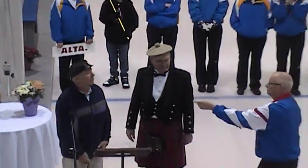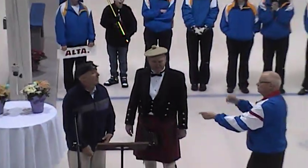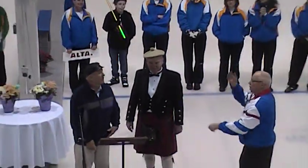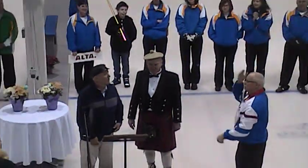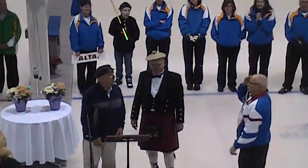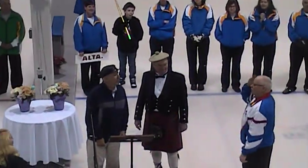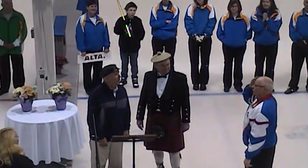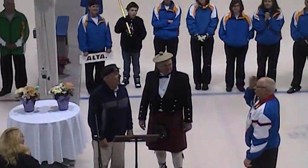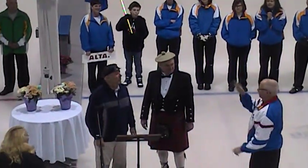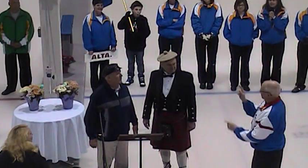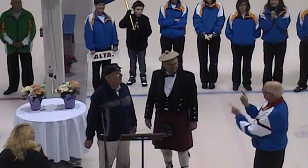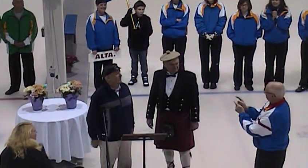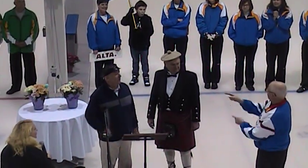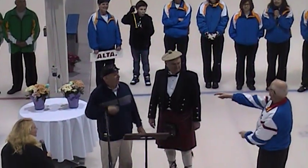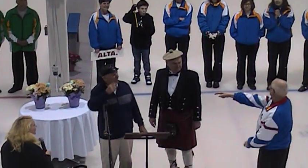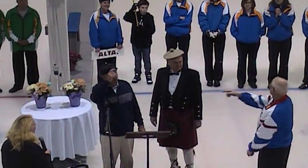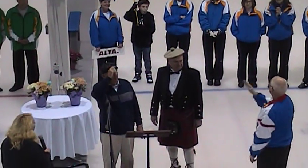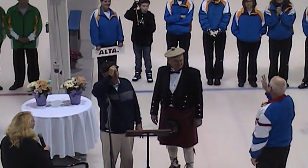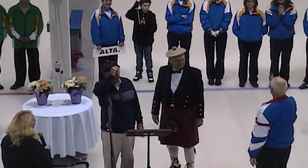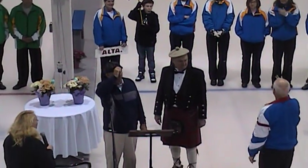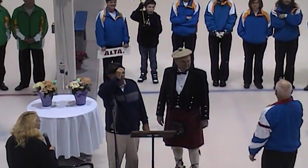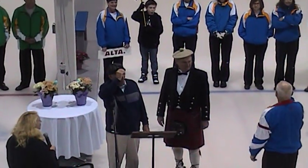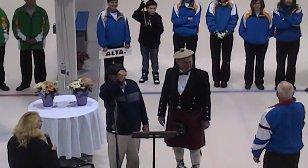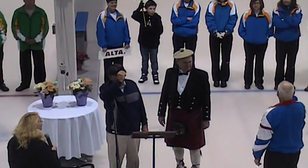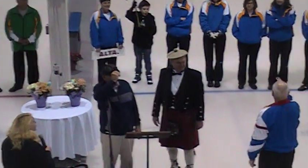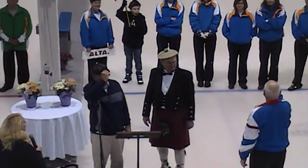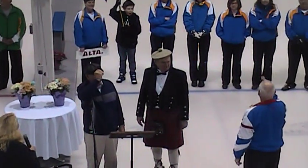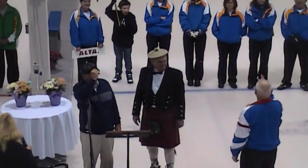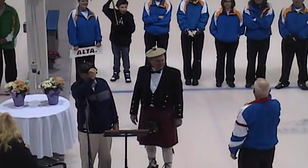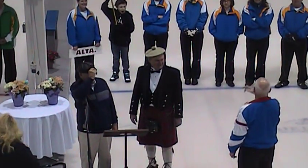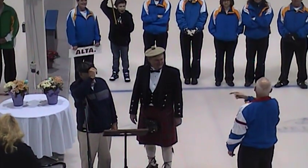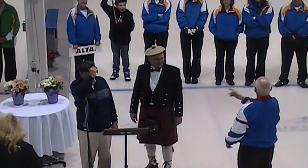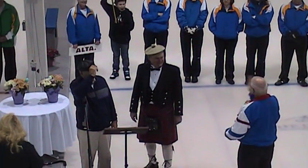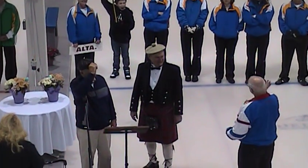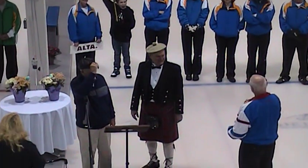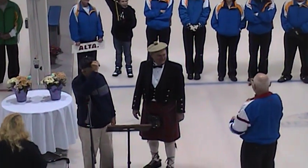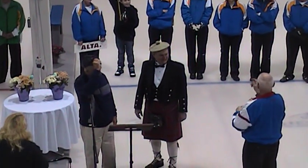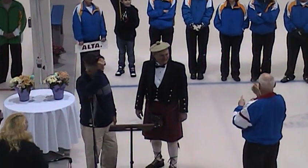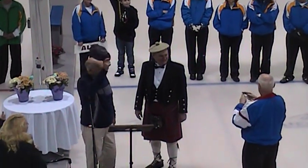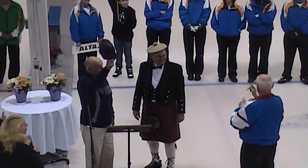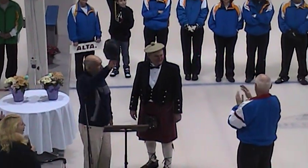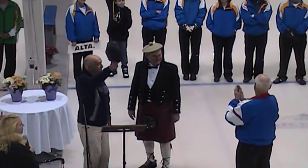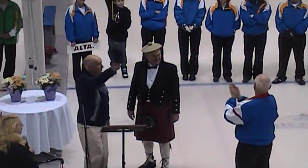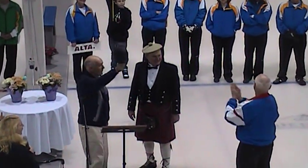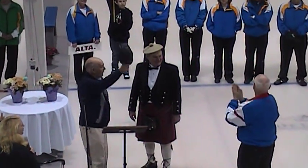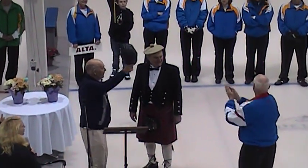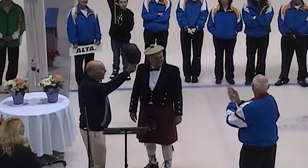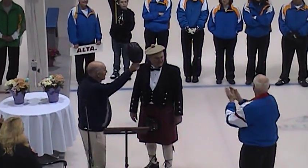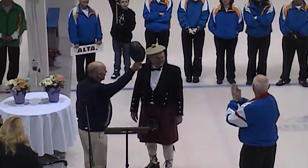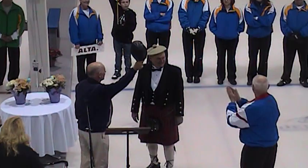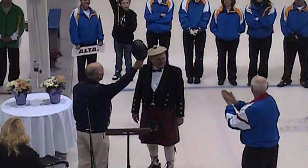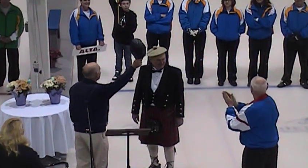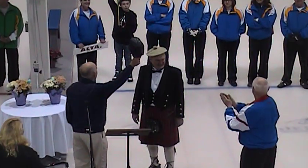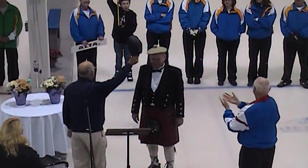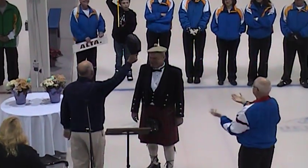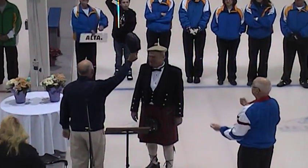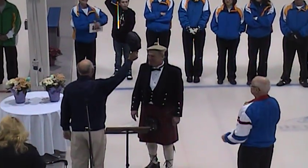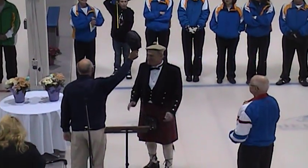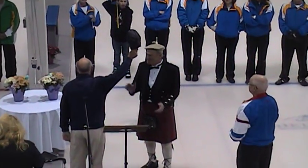Come right on the mat with me, great. So for all of you curlers, I don't know how many of you, raise your hands if you've met Bob Briere before. So he's the